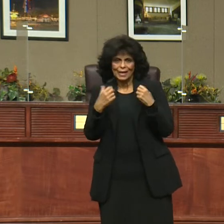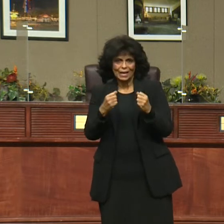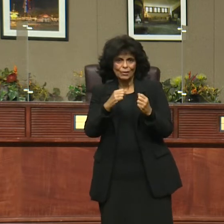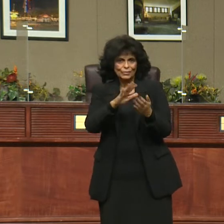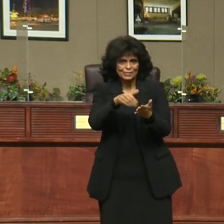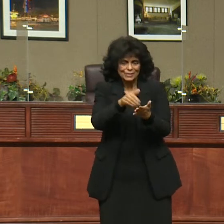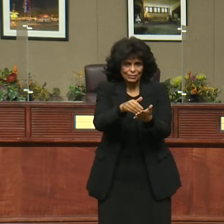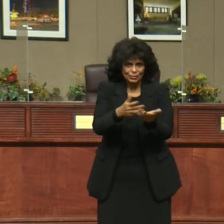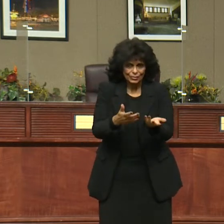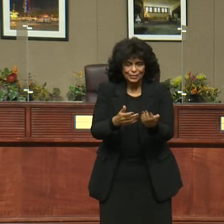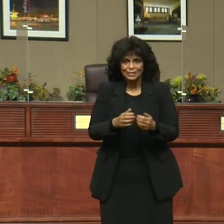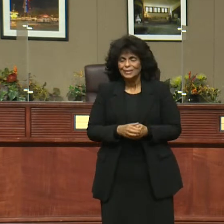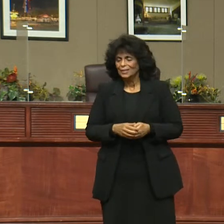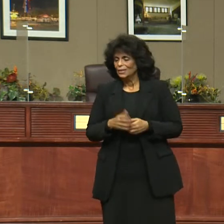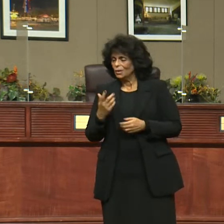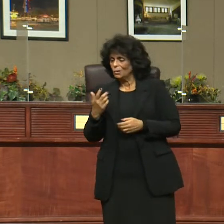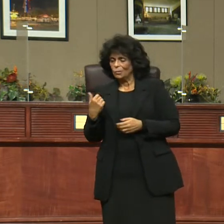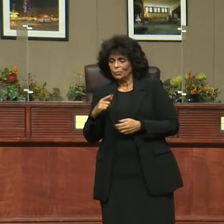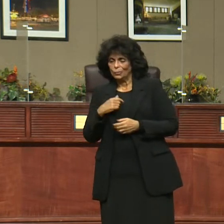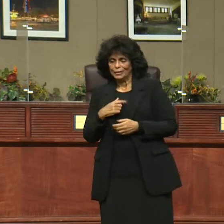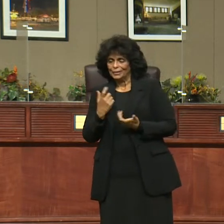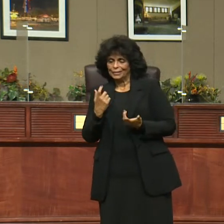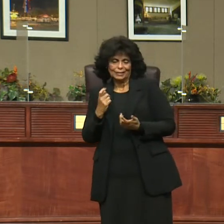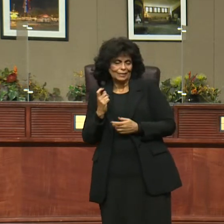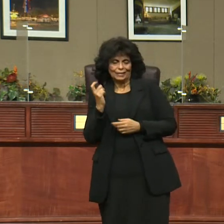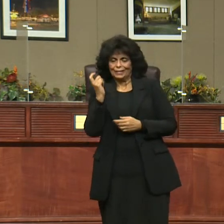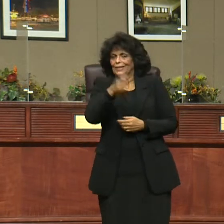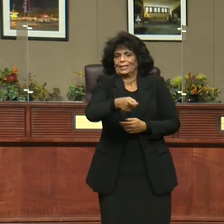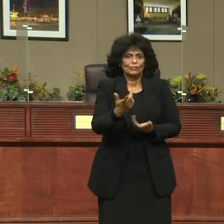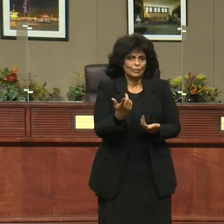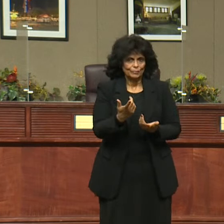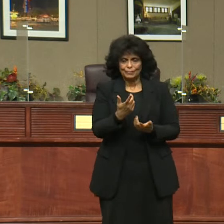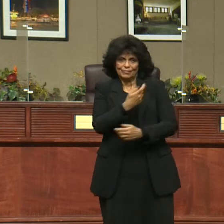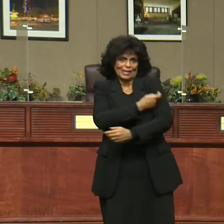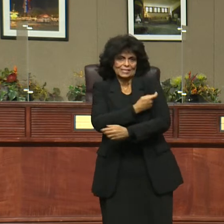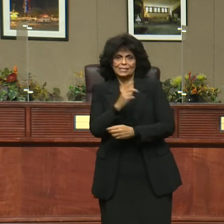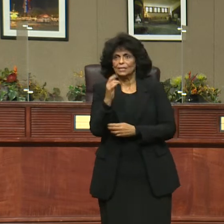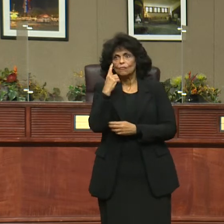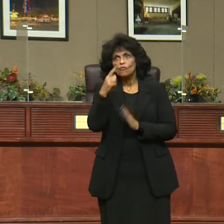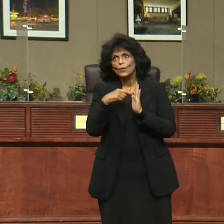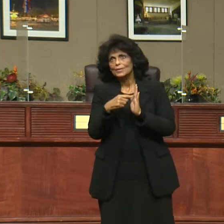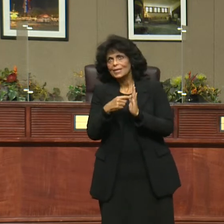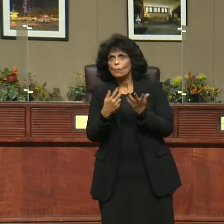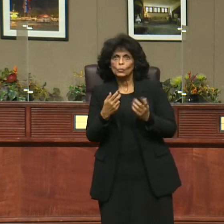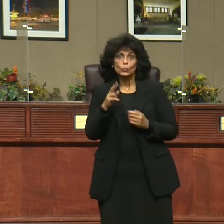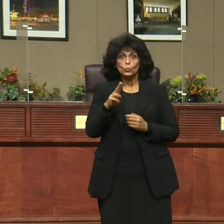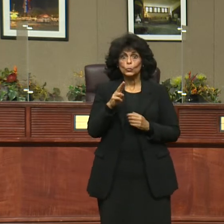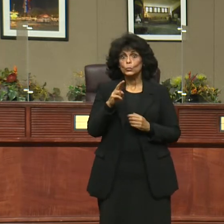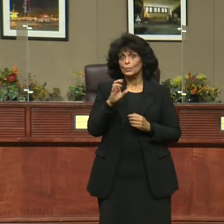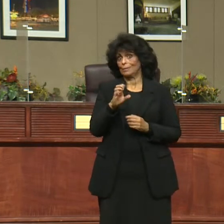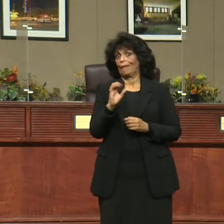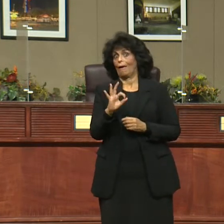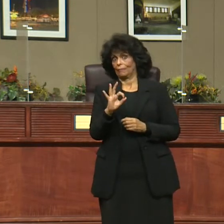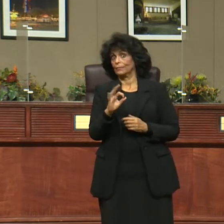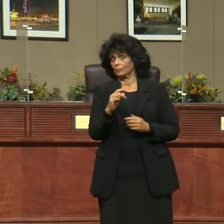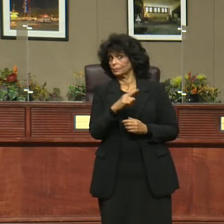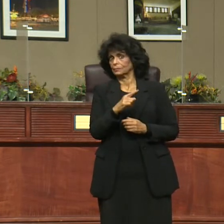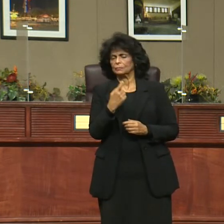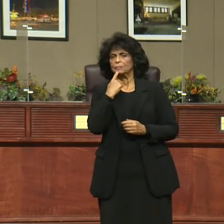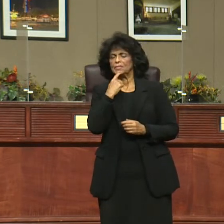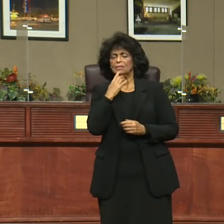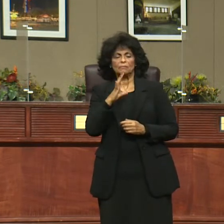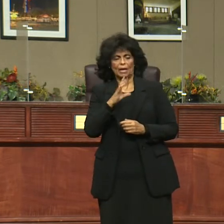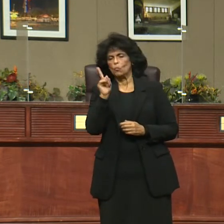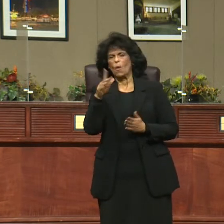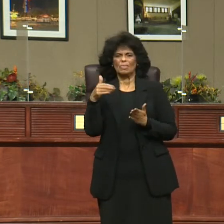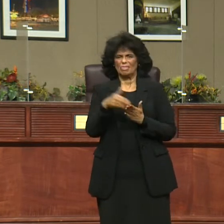transfer 1,000 vaccines to UCF, which is going to do the 65 years and older. But if we have custody of the